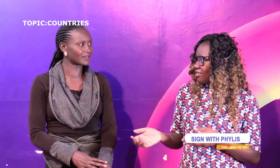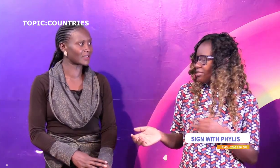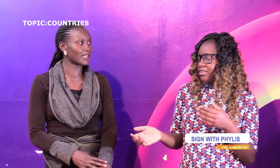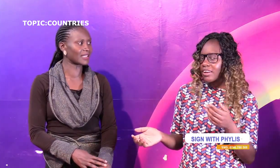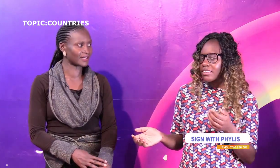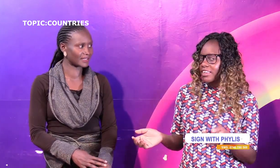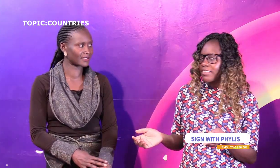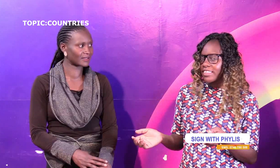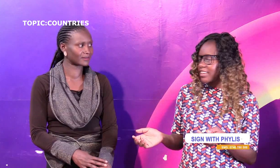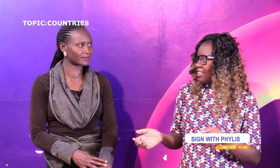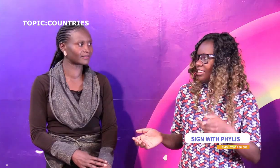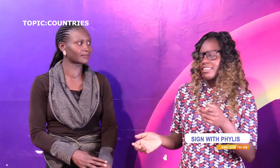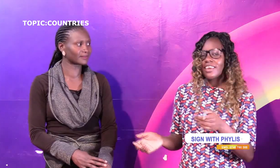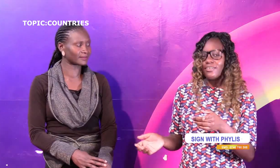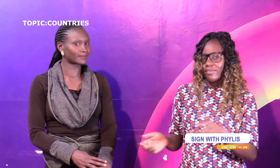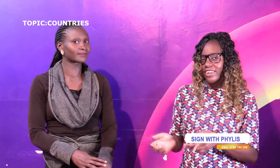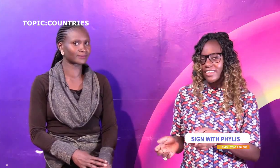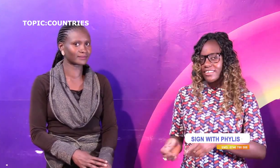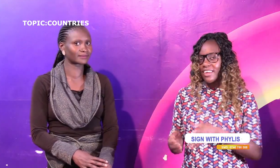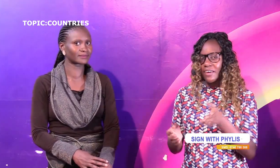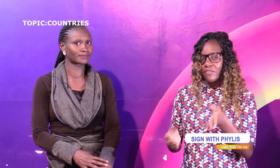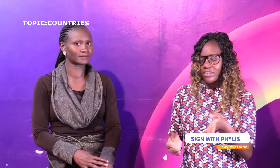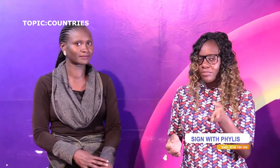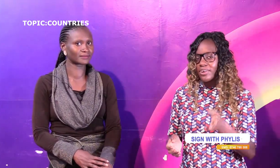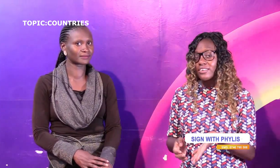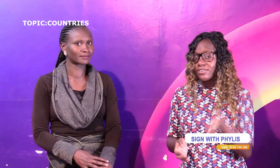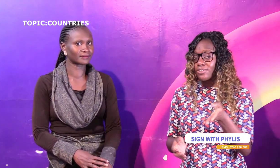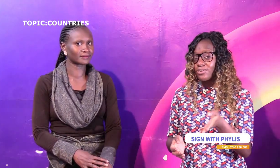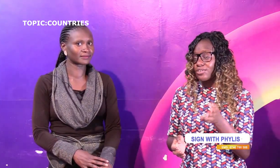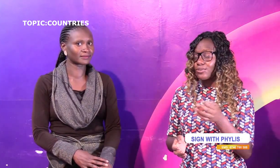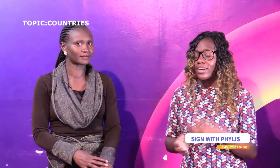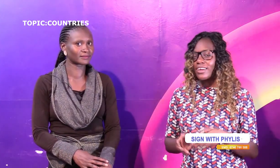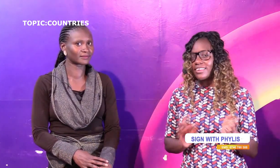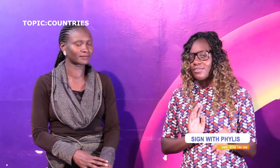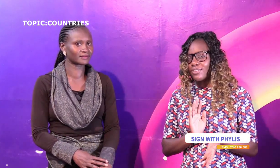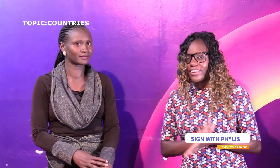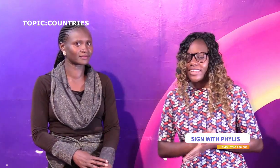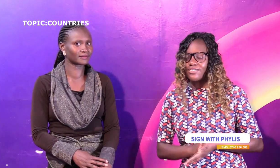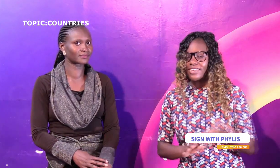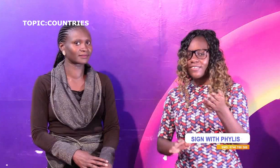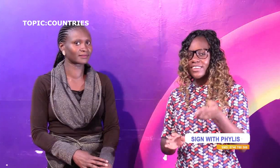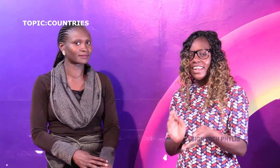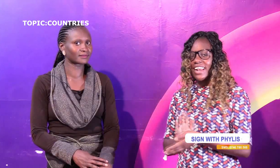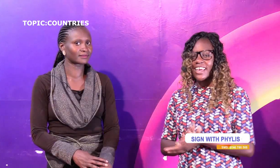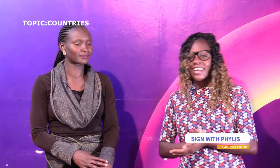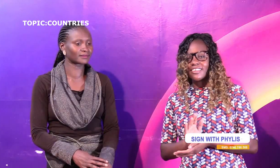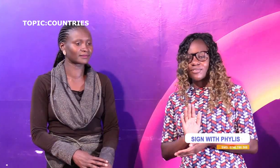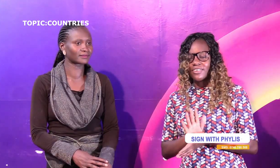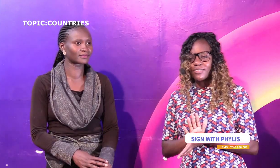at 7:30. That is Sign with Phylis, Facebook, and also YouTube, Sign with Phylis. You give it a like, a subscription,